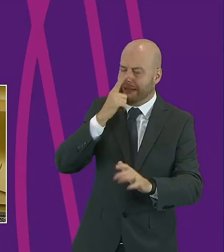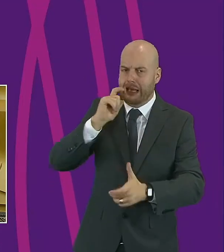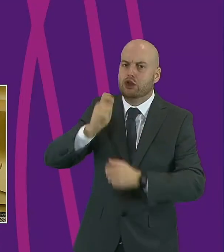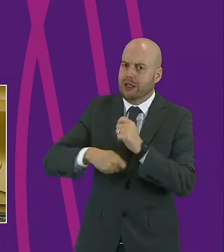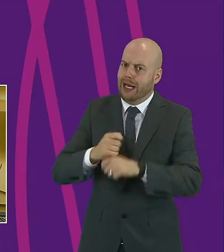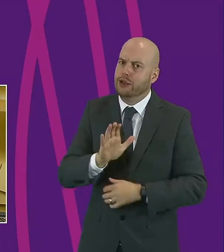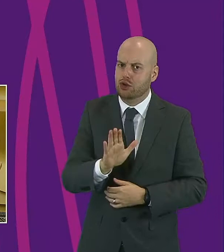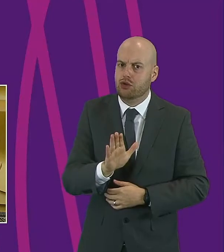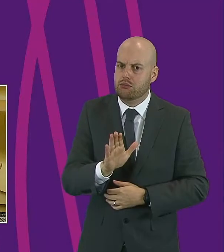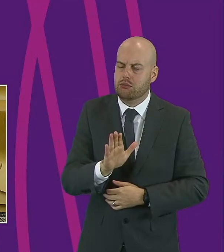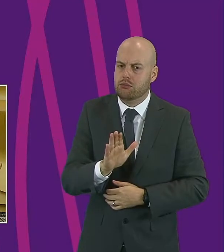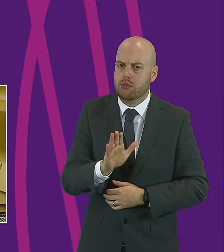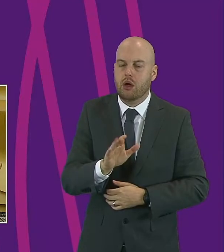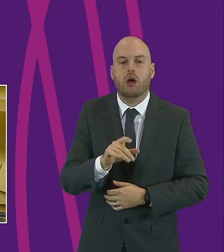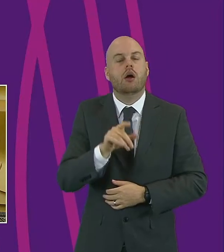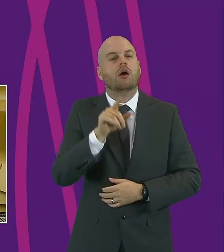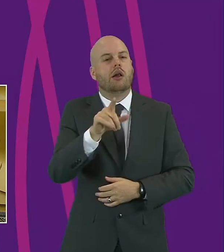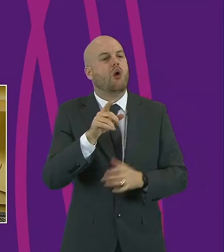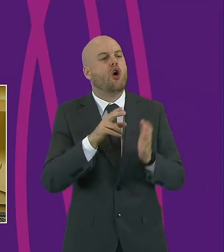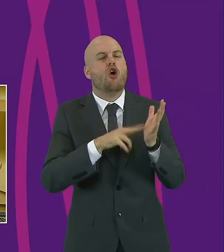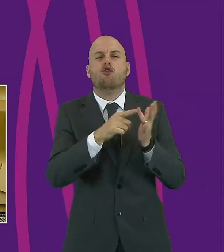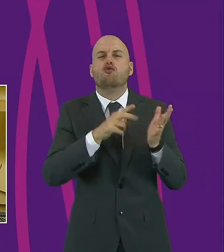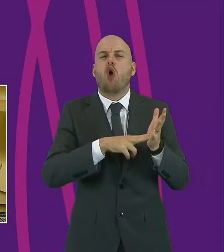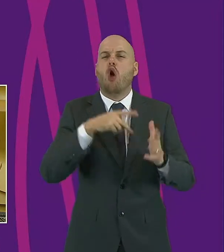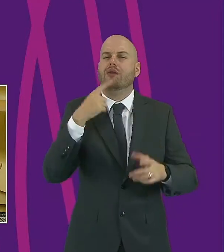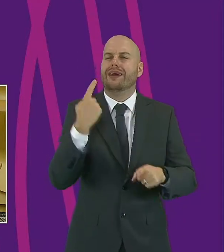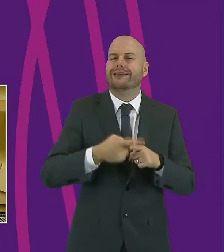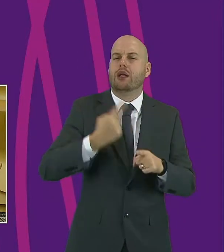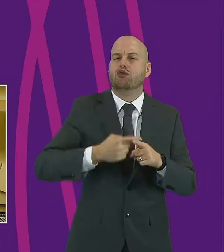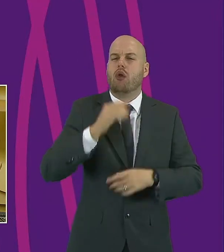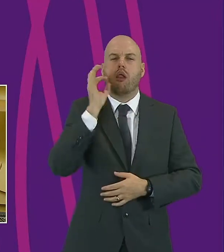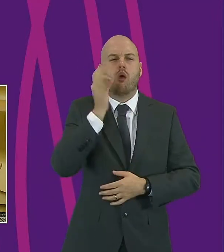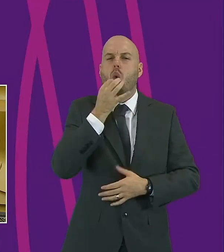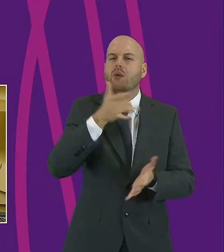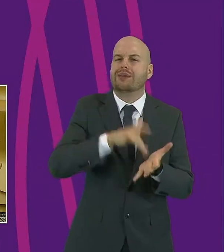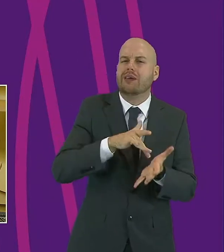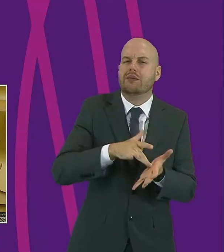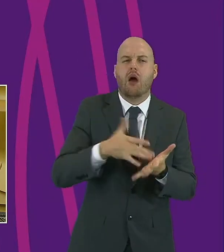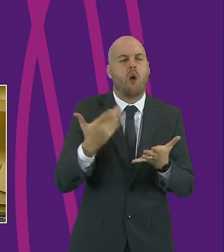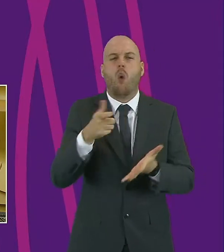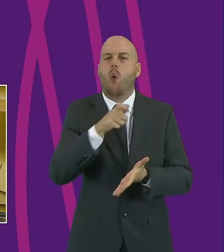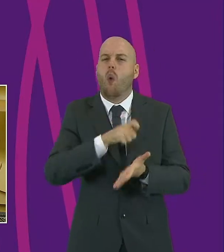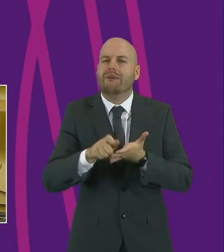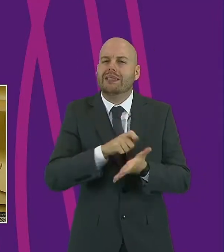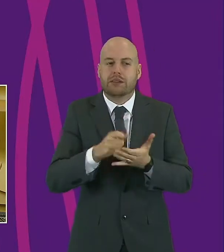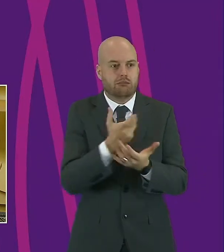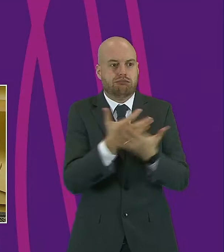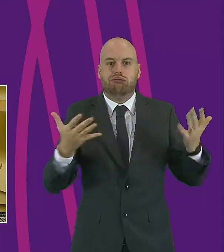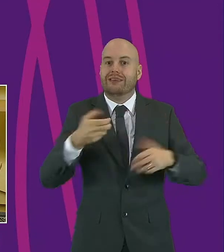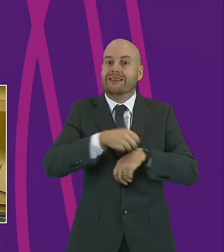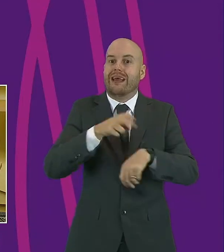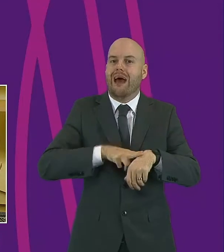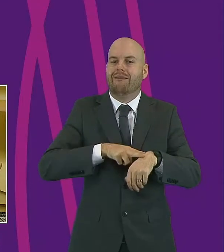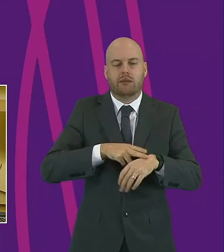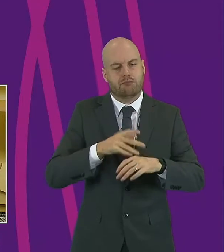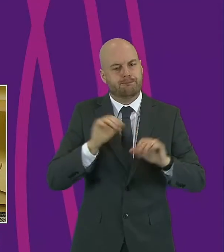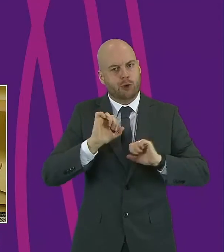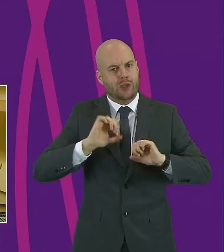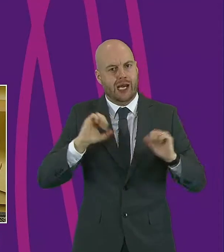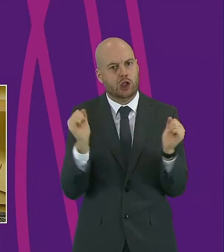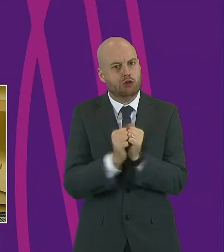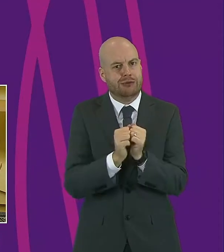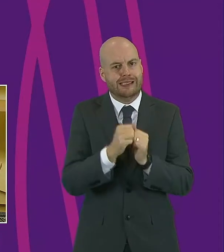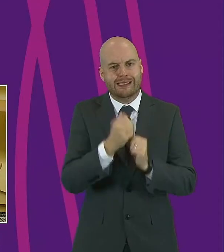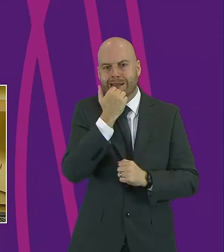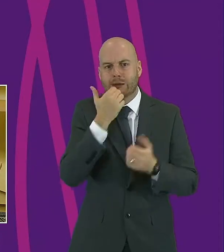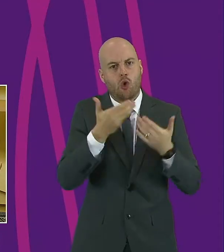yet setting a date for the reopening of non-essential call centres and offices. We will review this again at the next review point. For now, working from home will remain